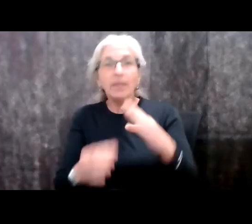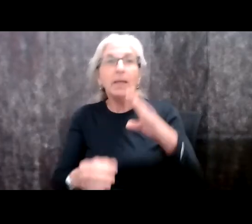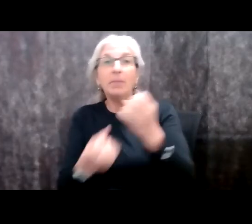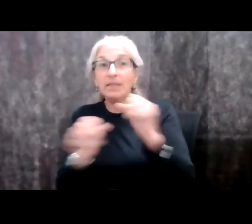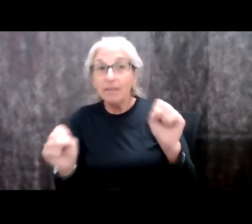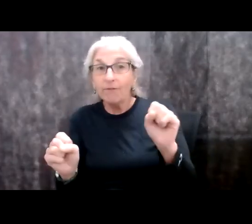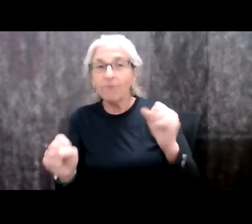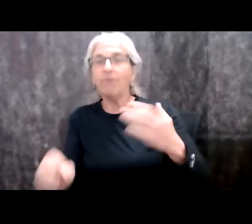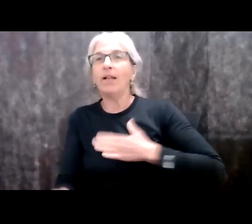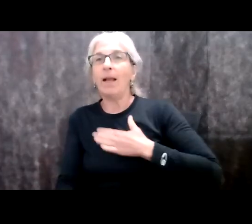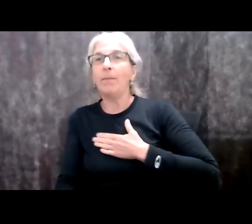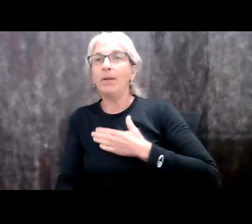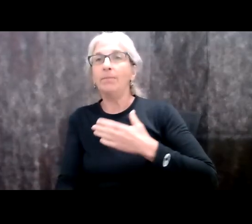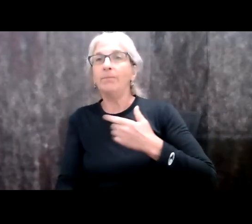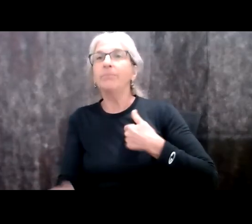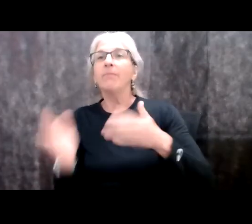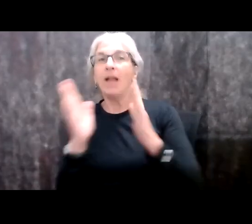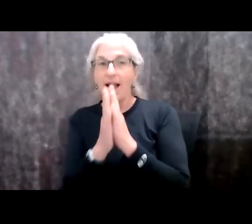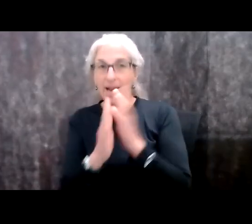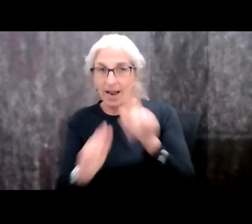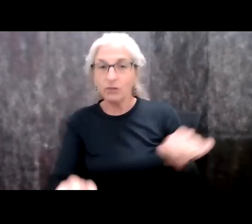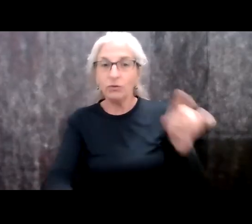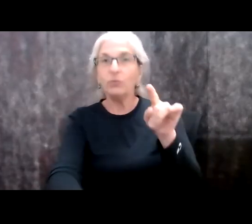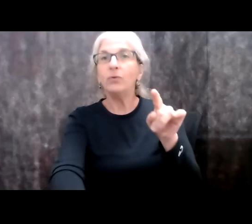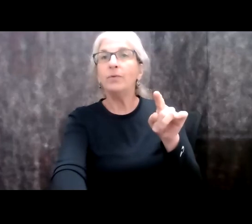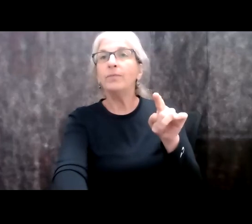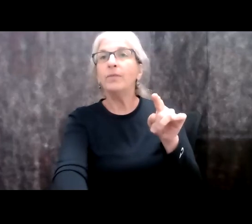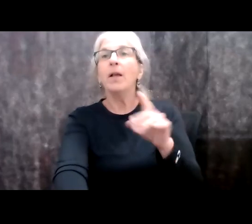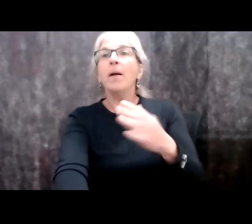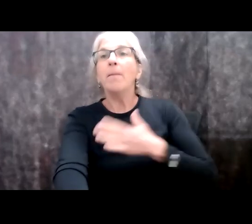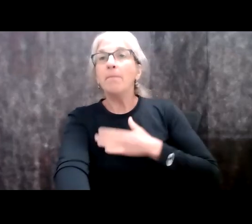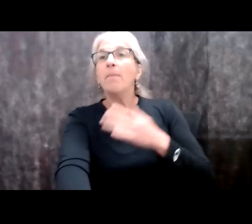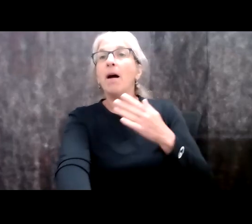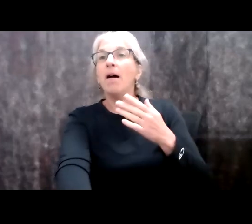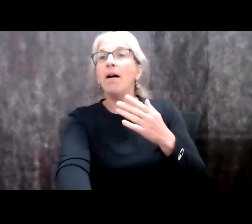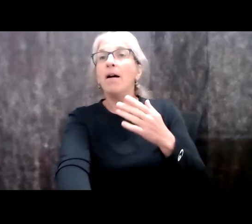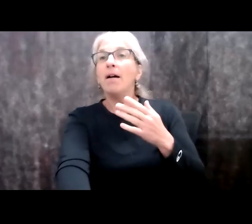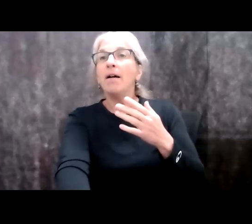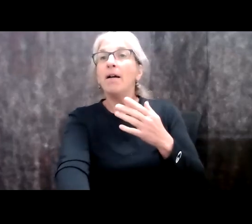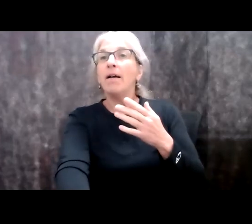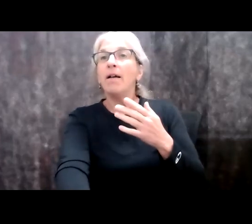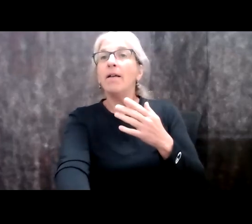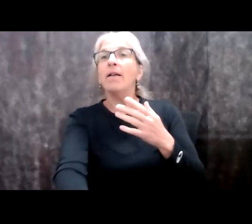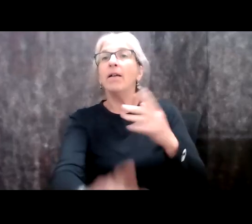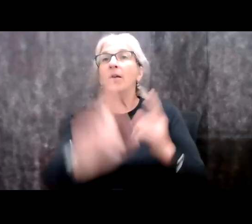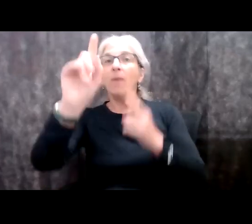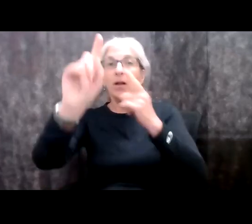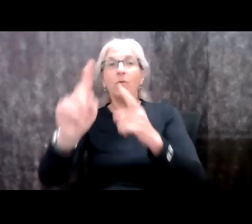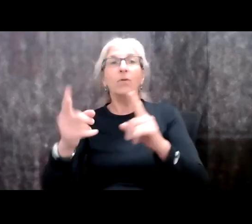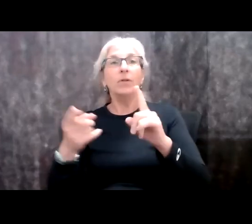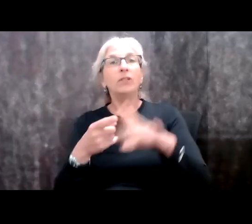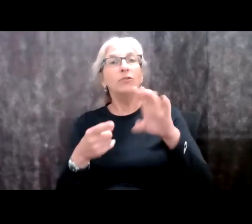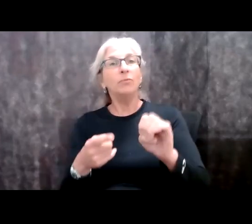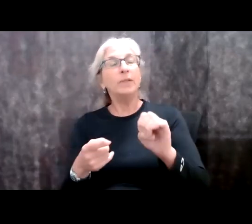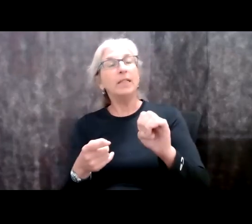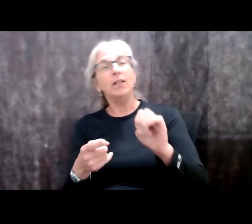My request to you is, my goal is to be your candidate who will be a grassroots leader through various forums, through